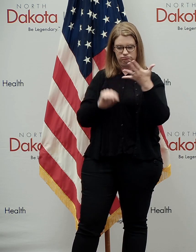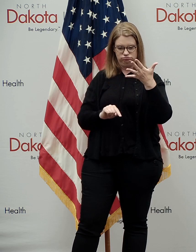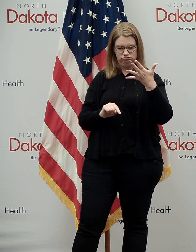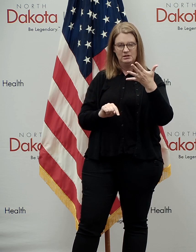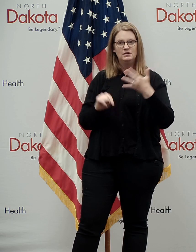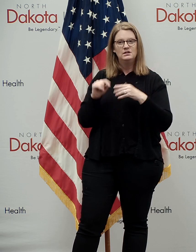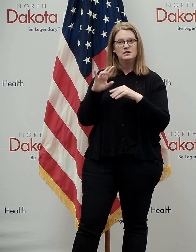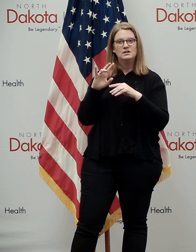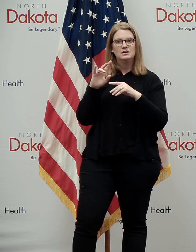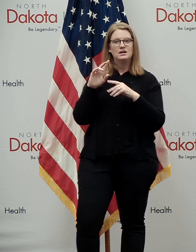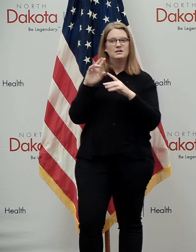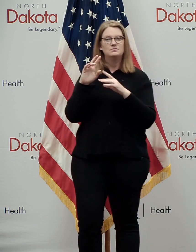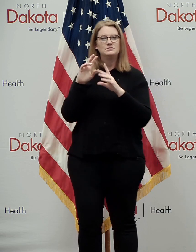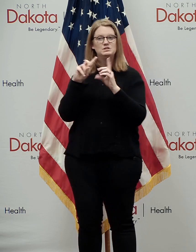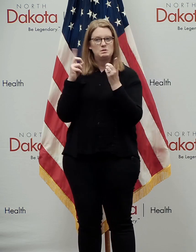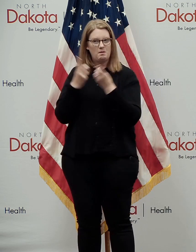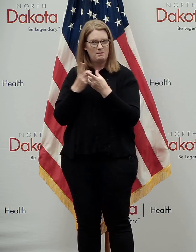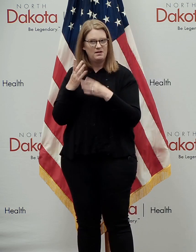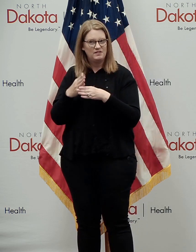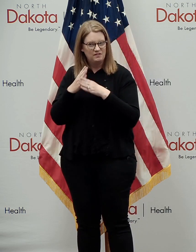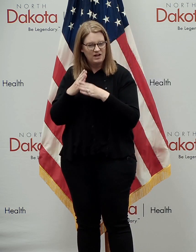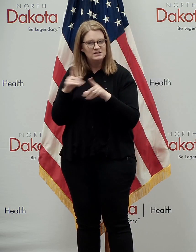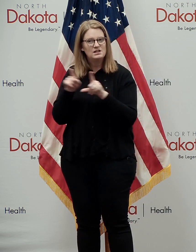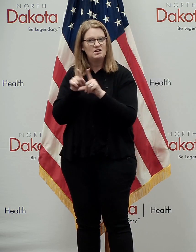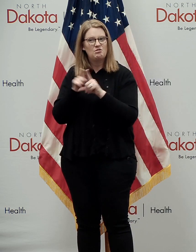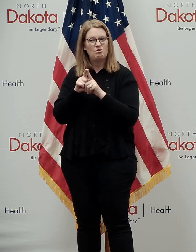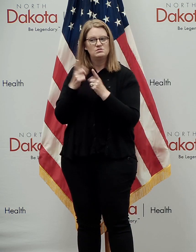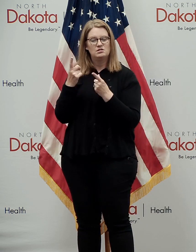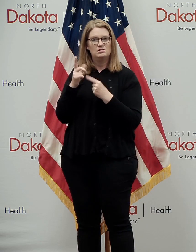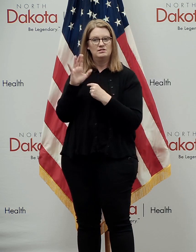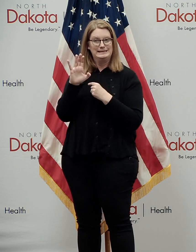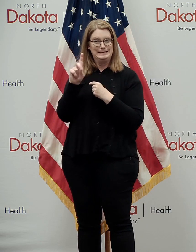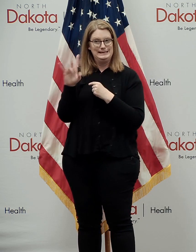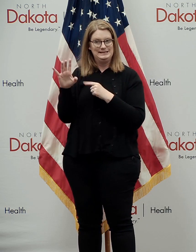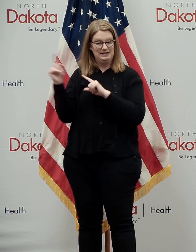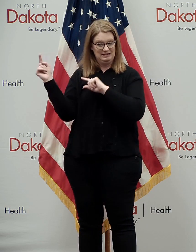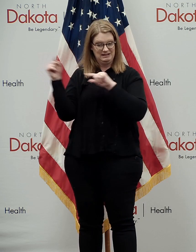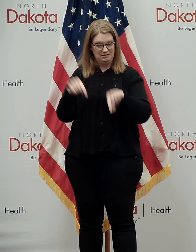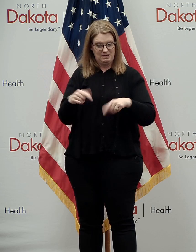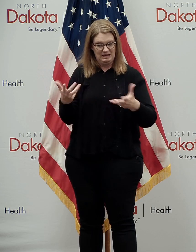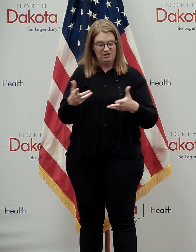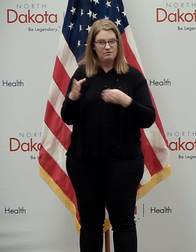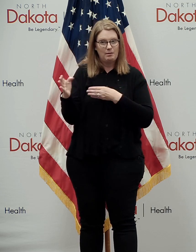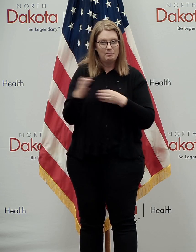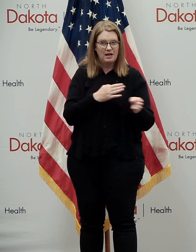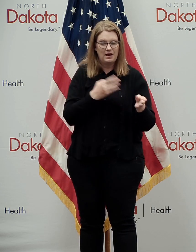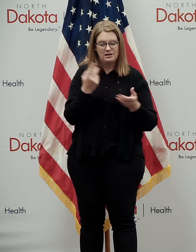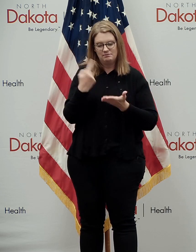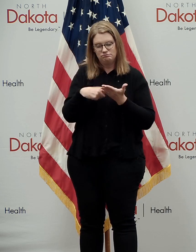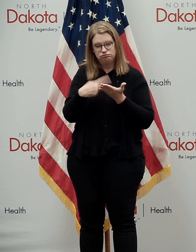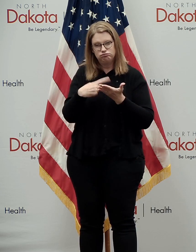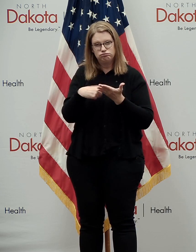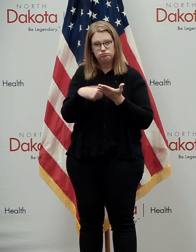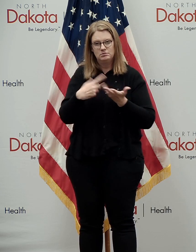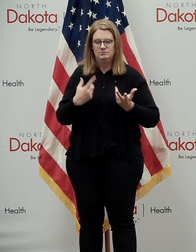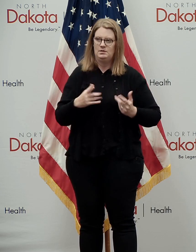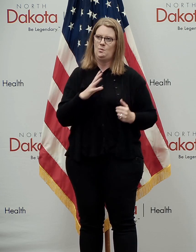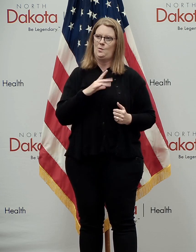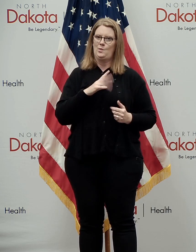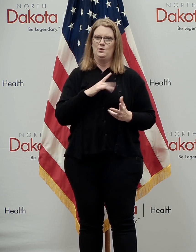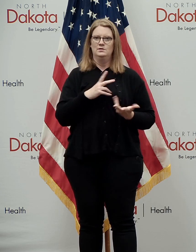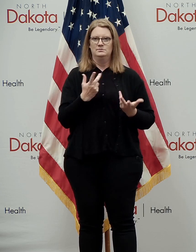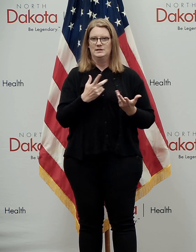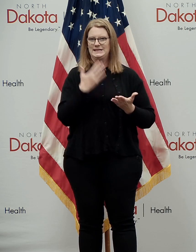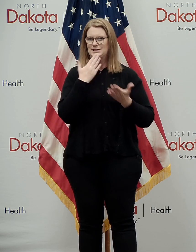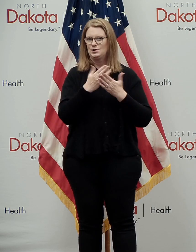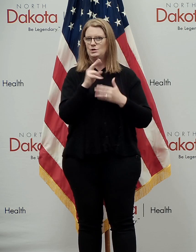and the CDC coming here to begin planning discussions, that's good news for North Dakota that we can talk about it. And